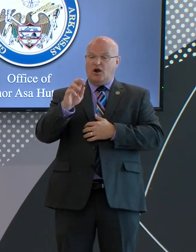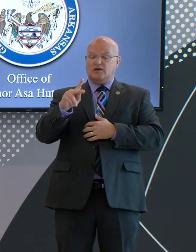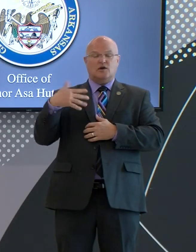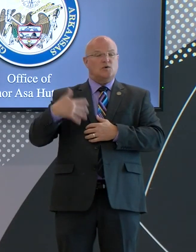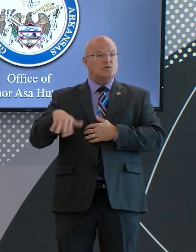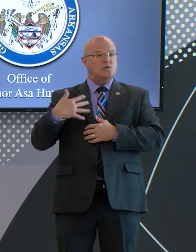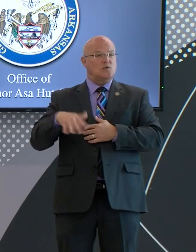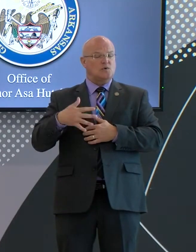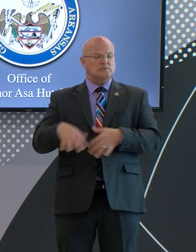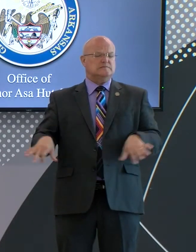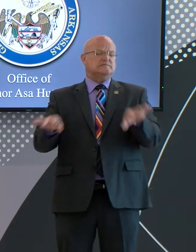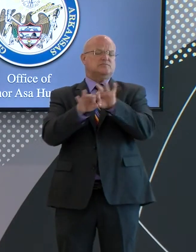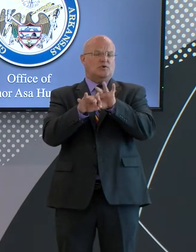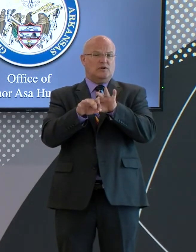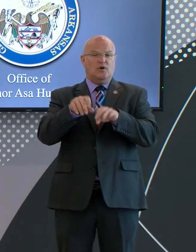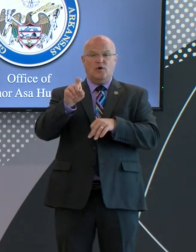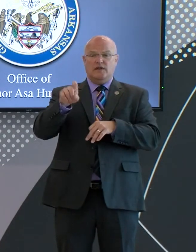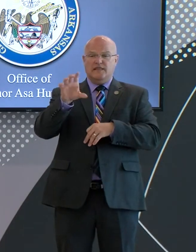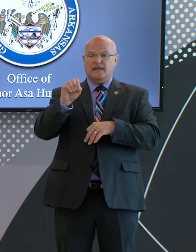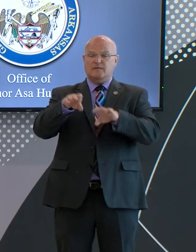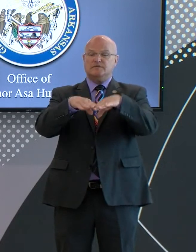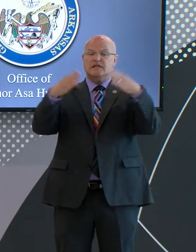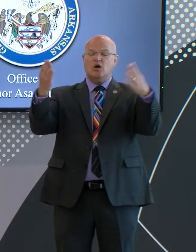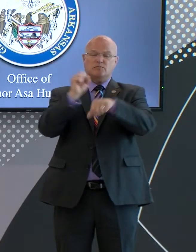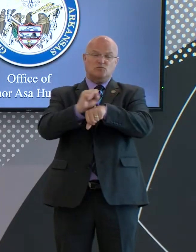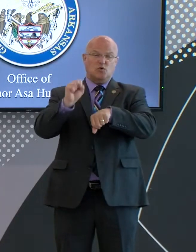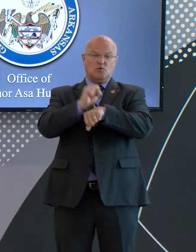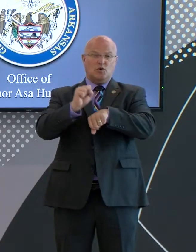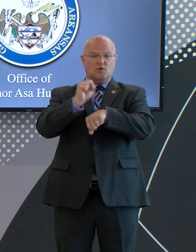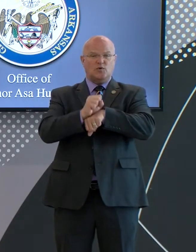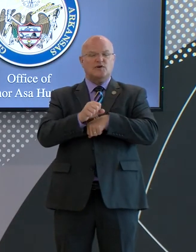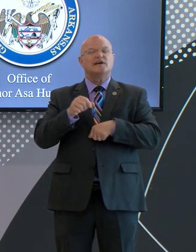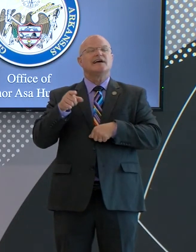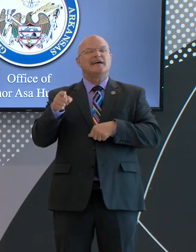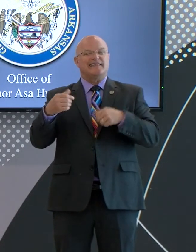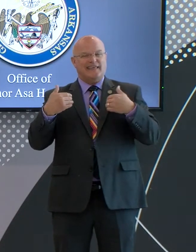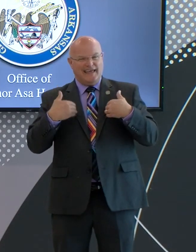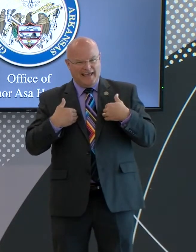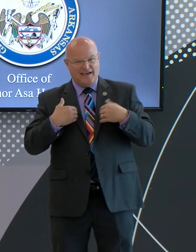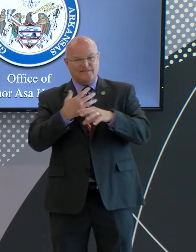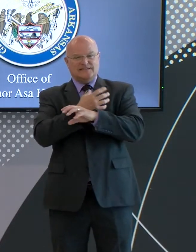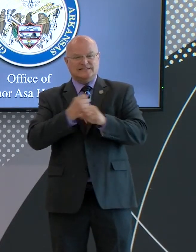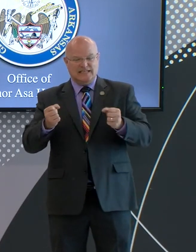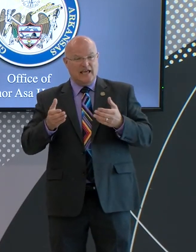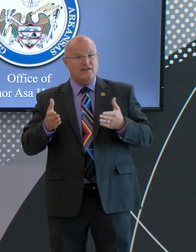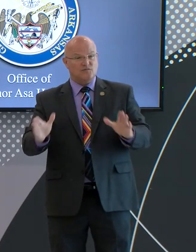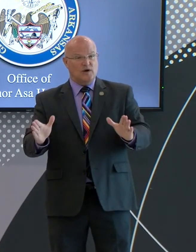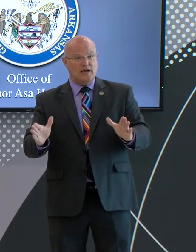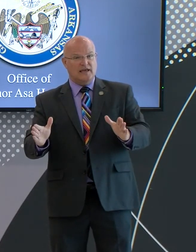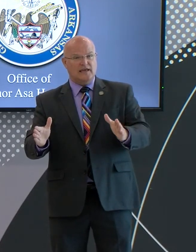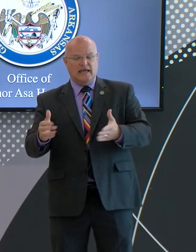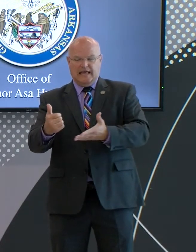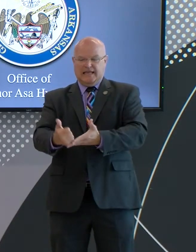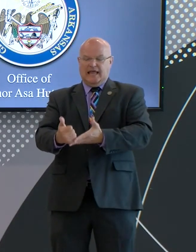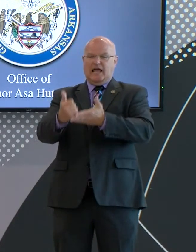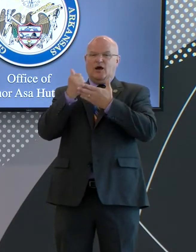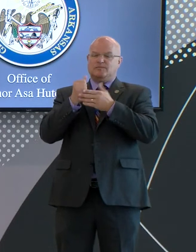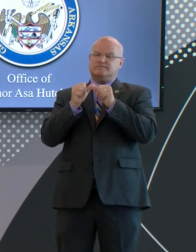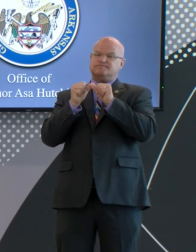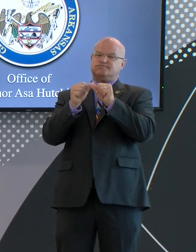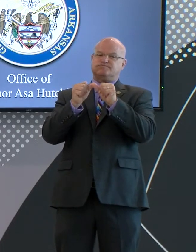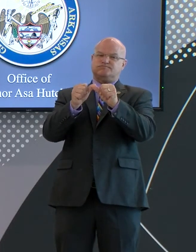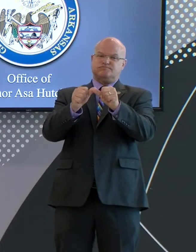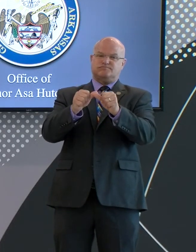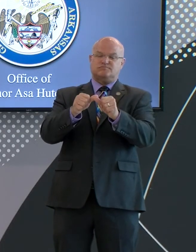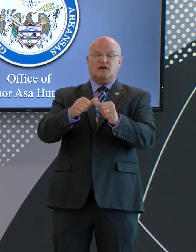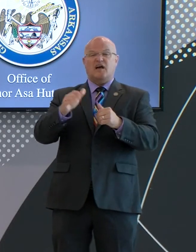we've been essential. We've needed these companies to stay open, and they've done so in a safe, secure manner. And that's allowed us to help us weather the storm a lot better than other